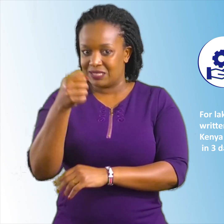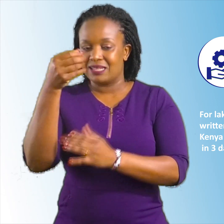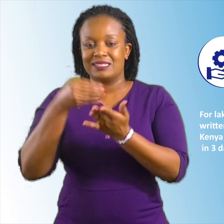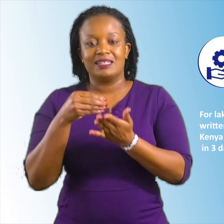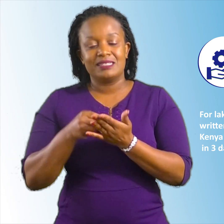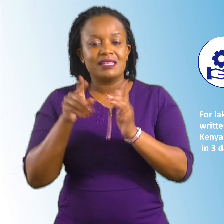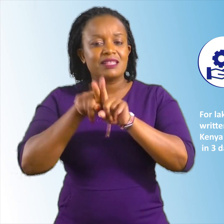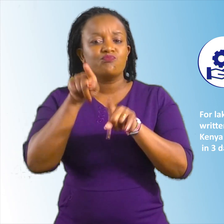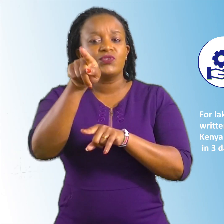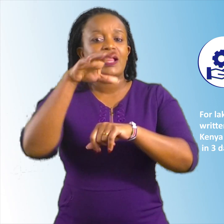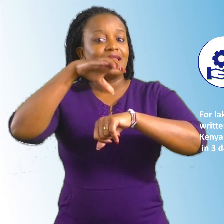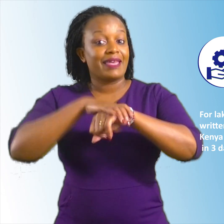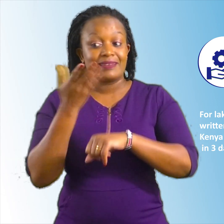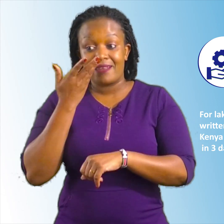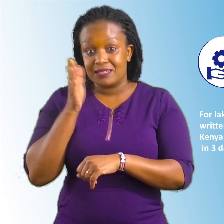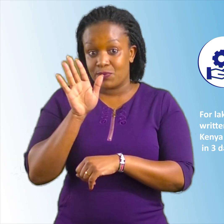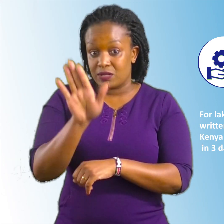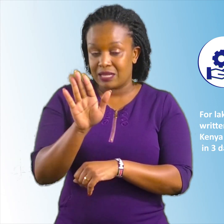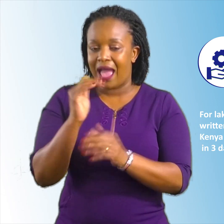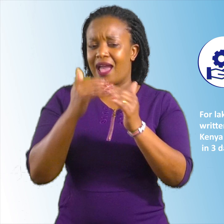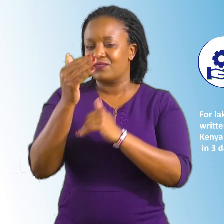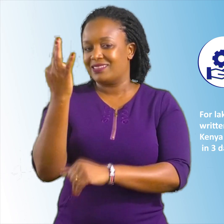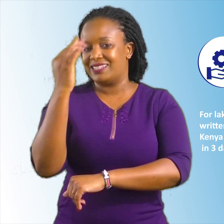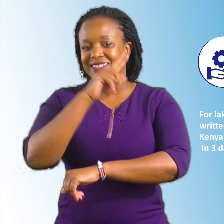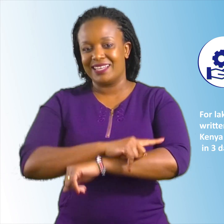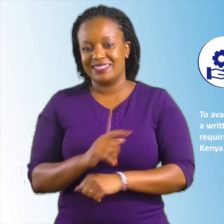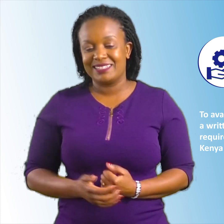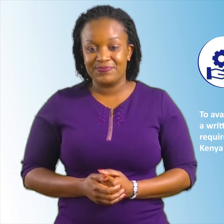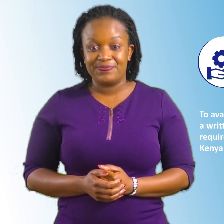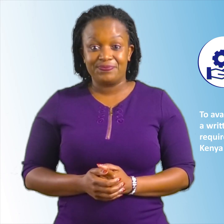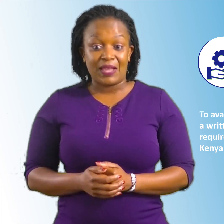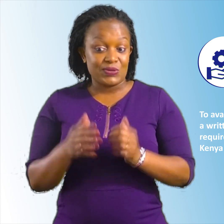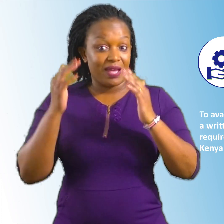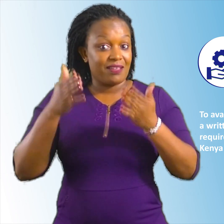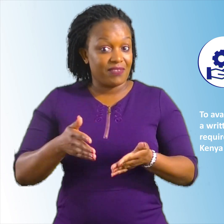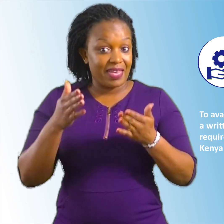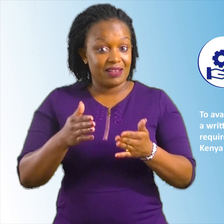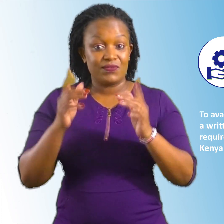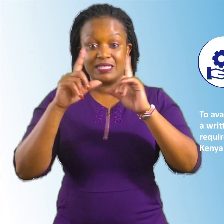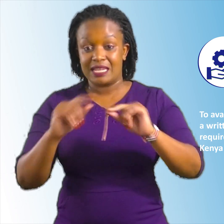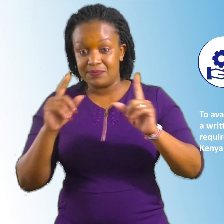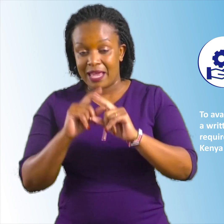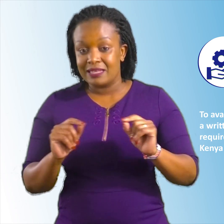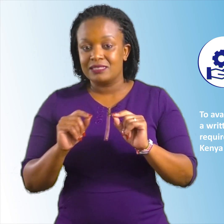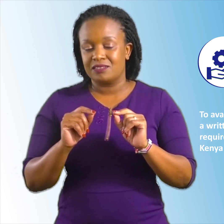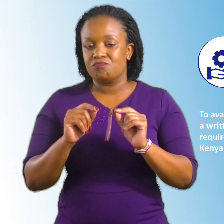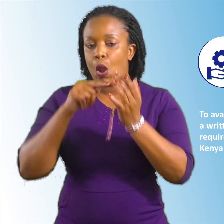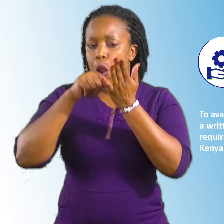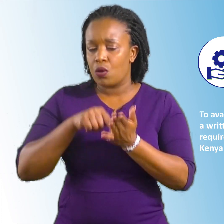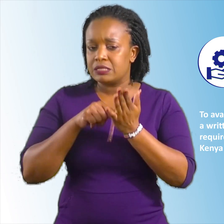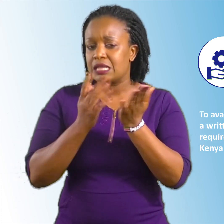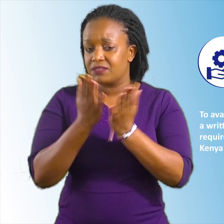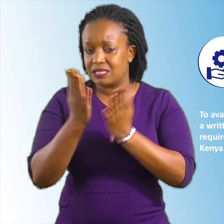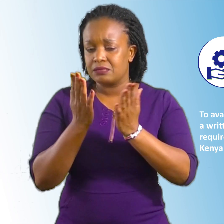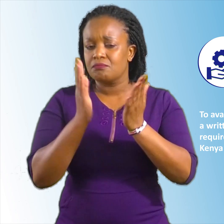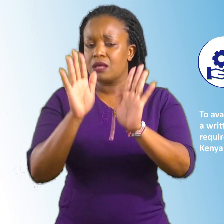shillings and you will receive a response in 3 days. To avail of the sediment load services, submit